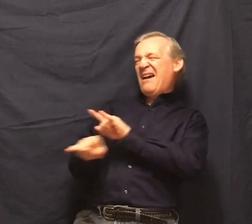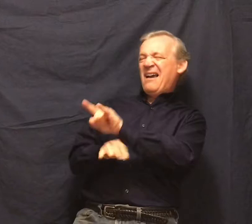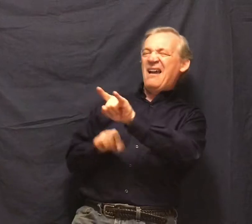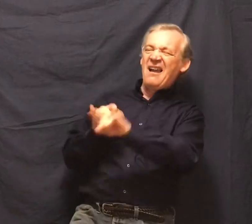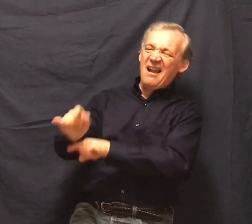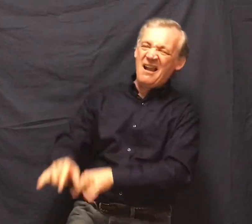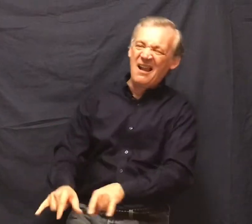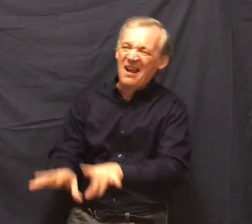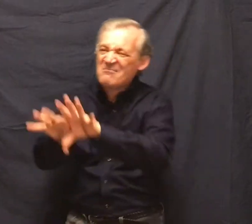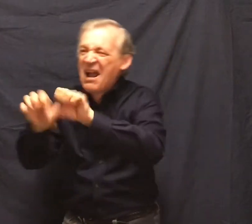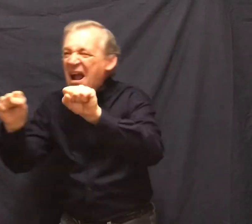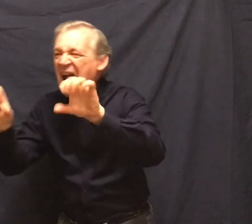Baloney, she said.